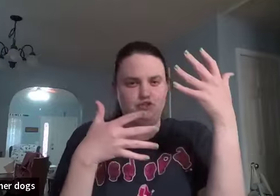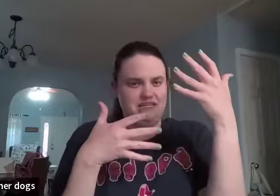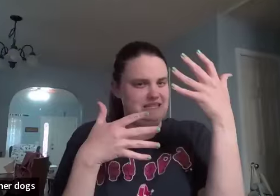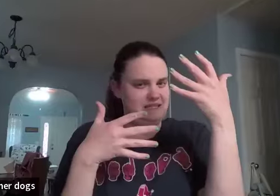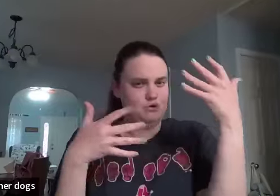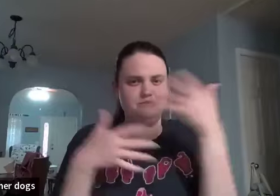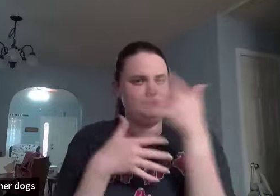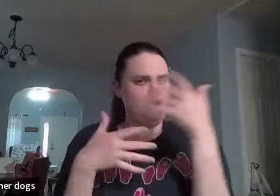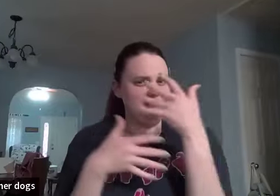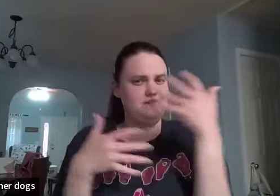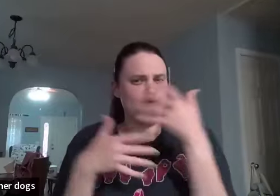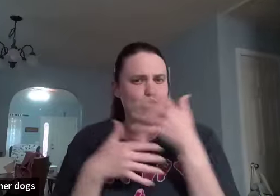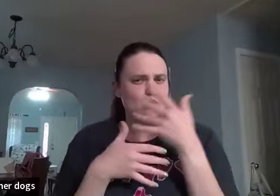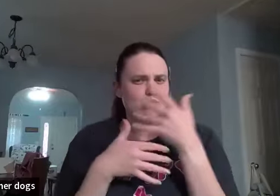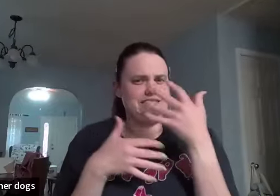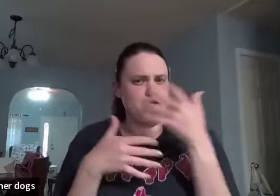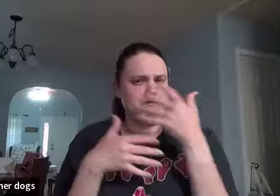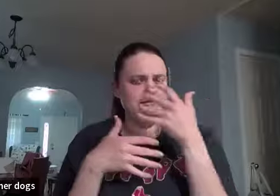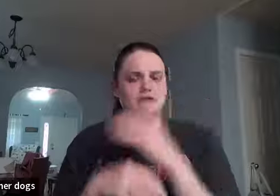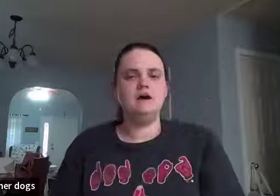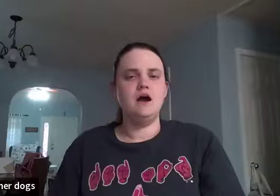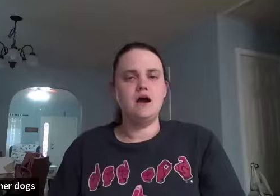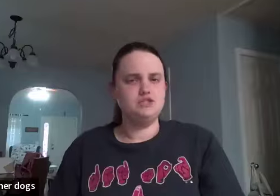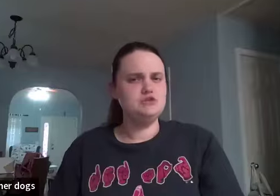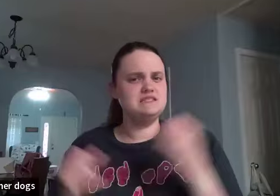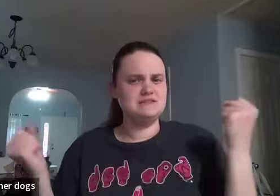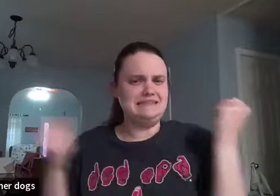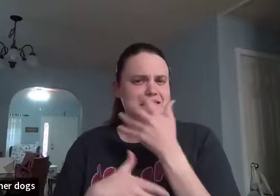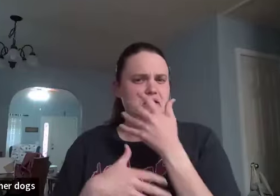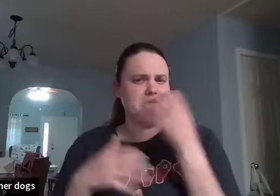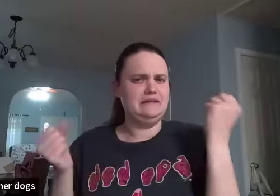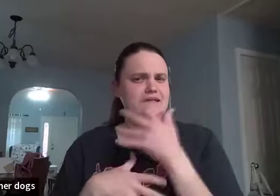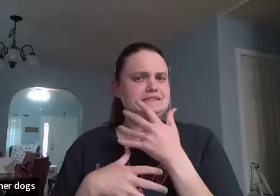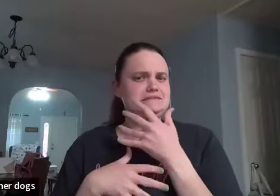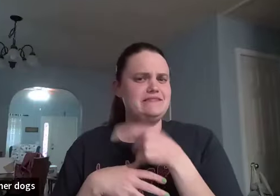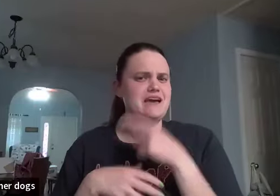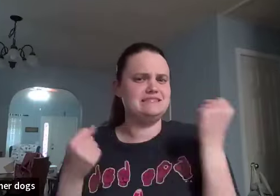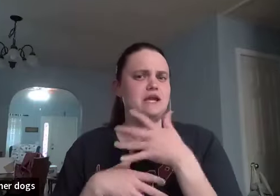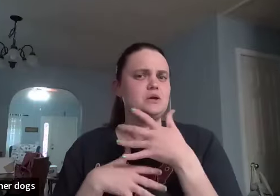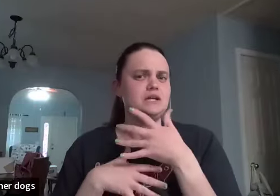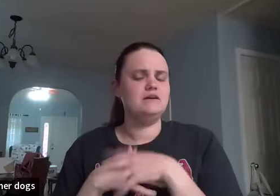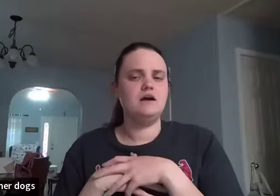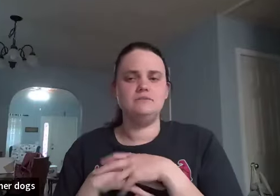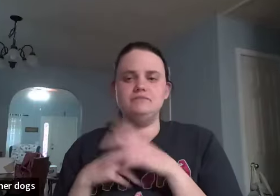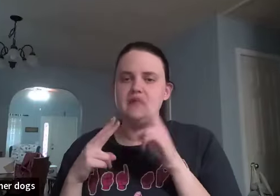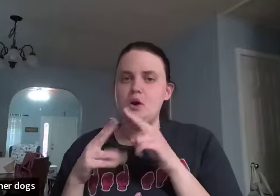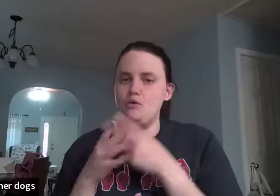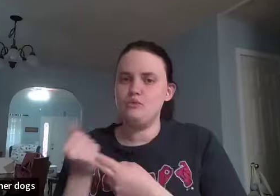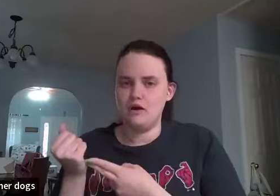you just, it's that motion, but you bounce it back. Scary. But you can still say scary. Like that's scary. They both work.